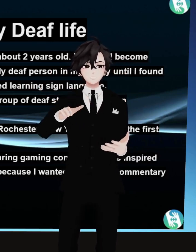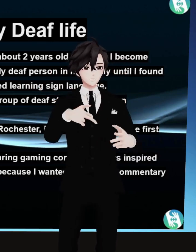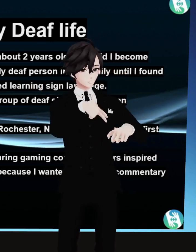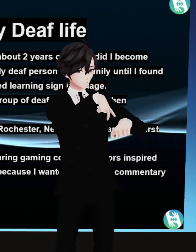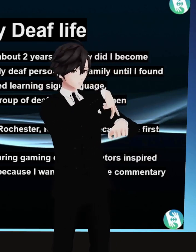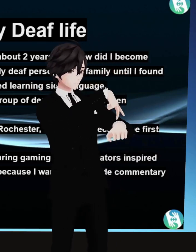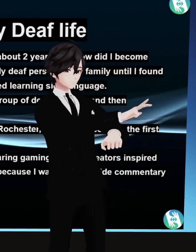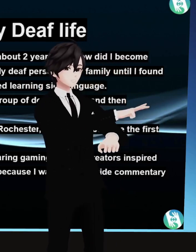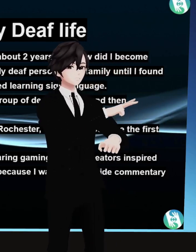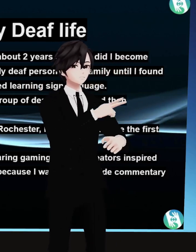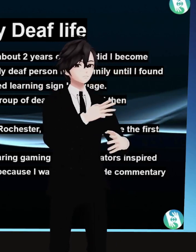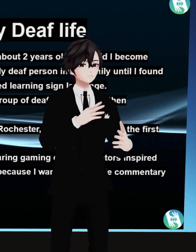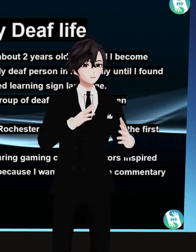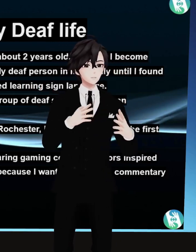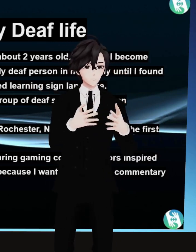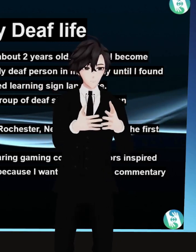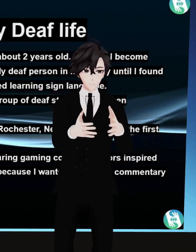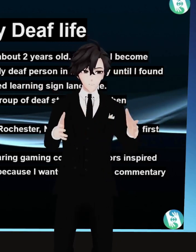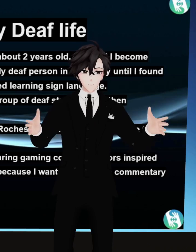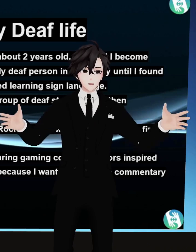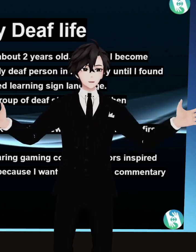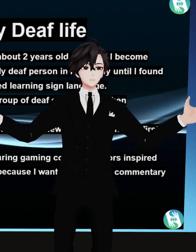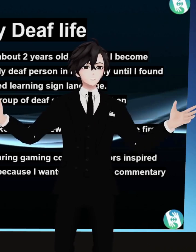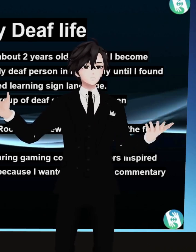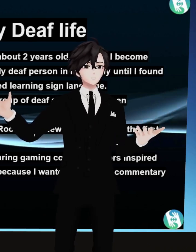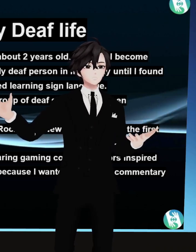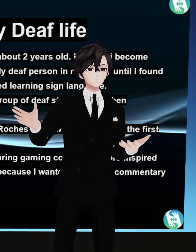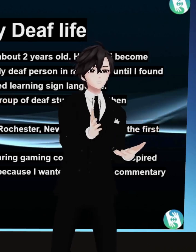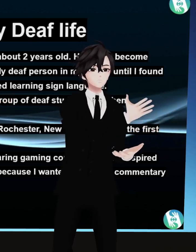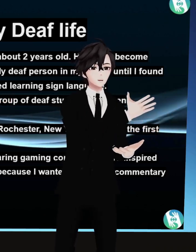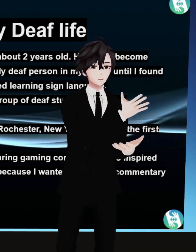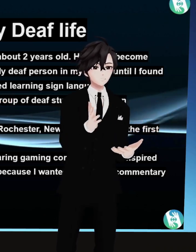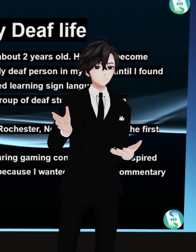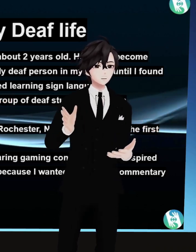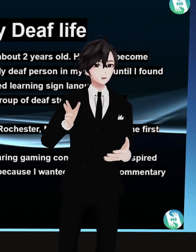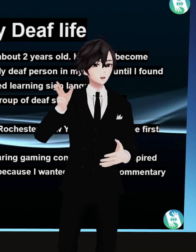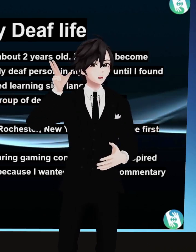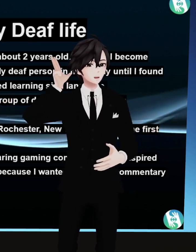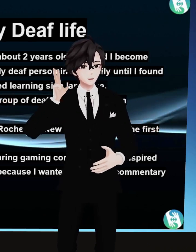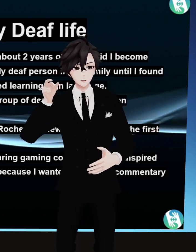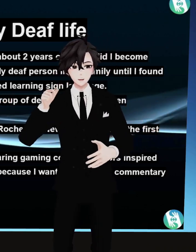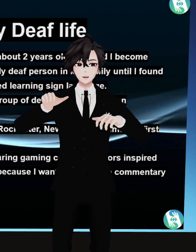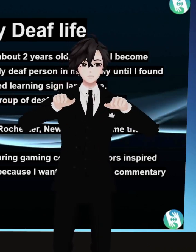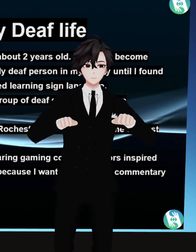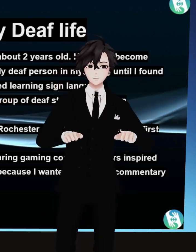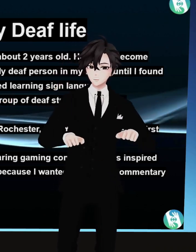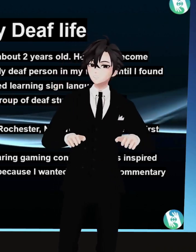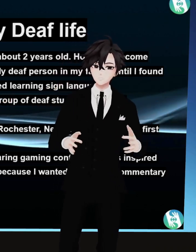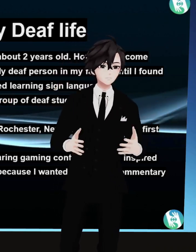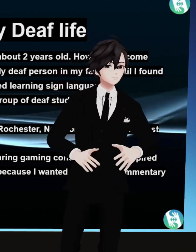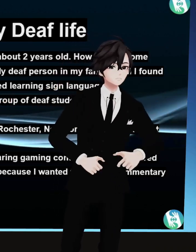And this is known as the deaf spectrum, in which we have those who are fully into the community and those who are not.